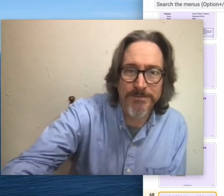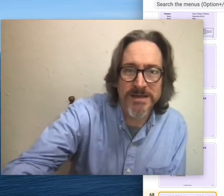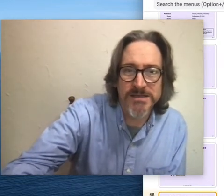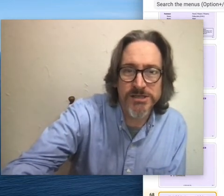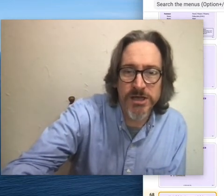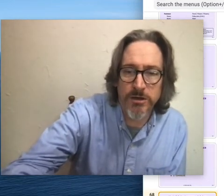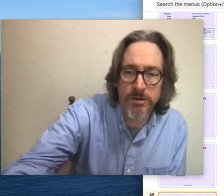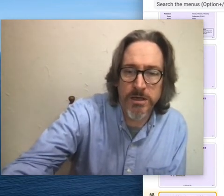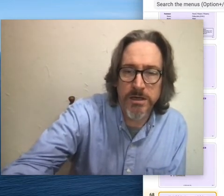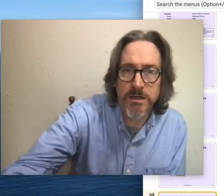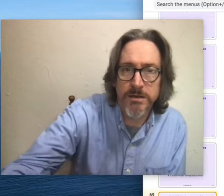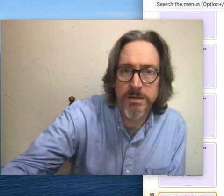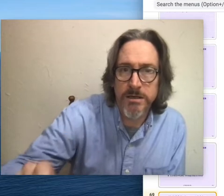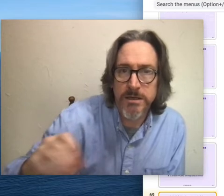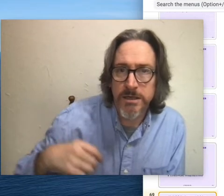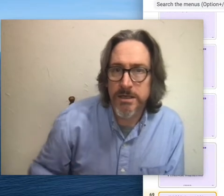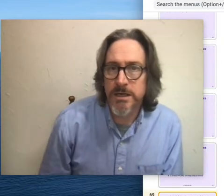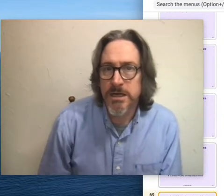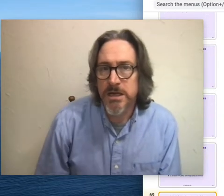right. So